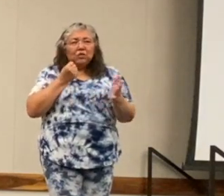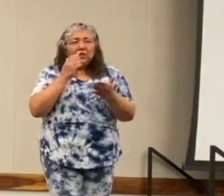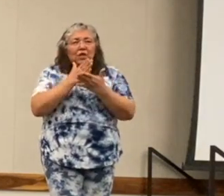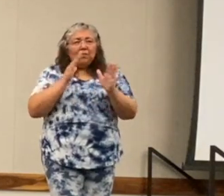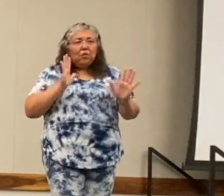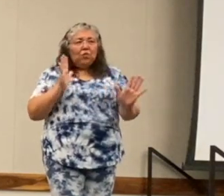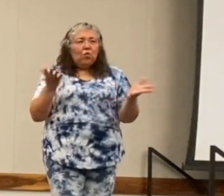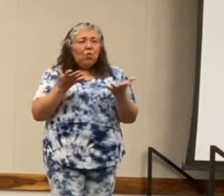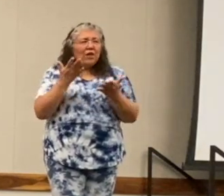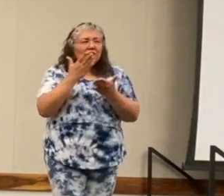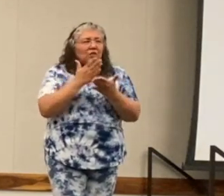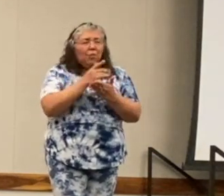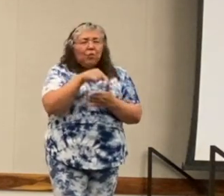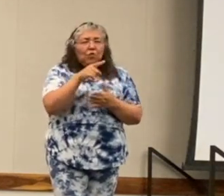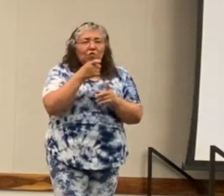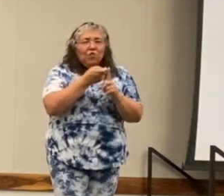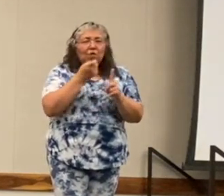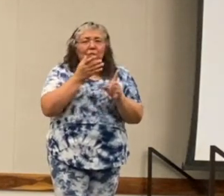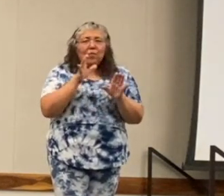What's stopping you from doing it?